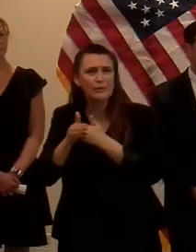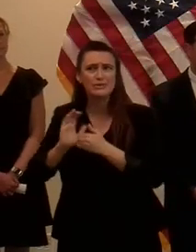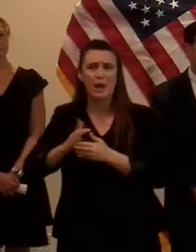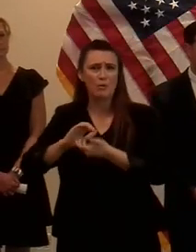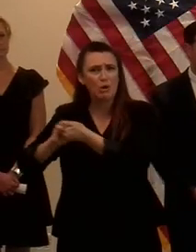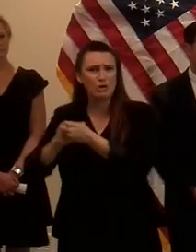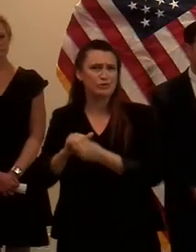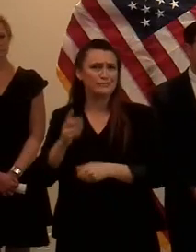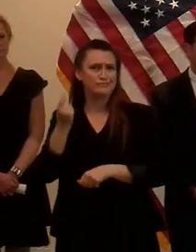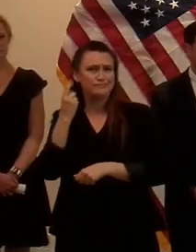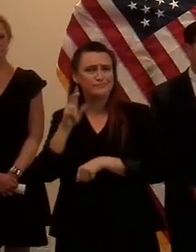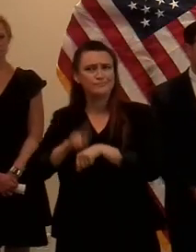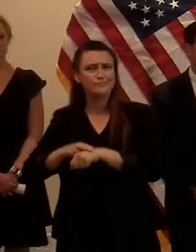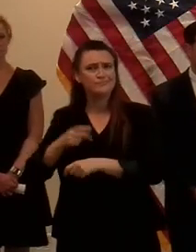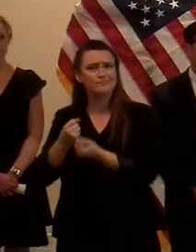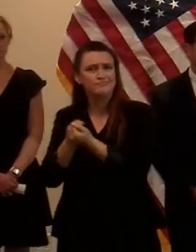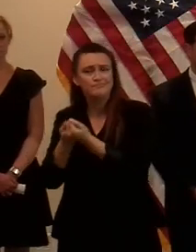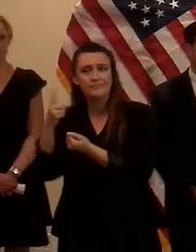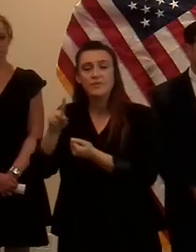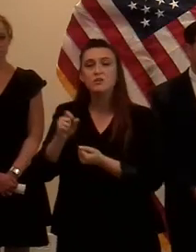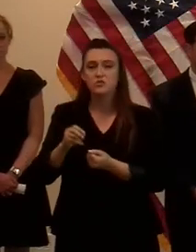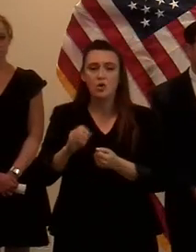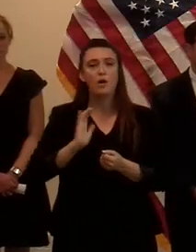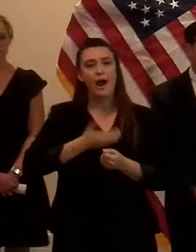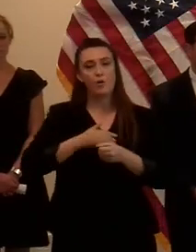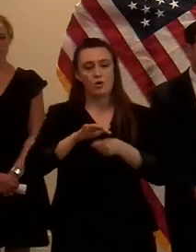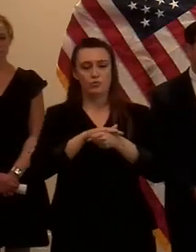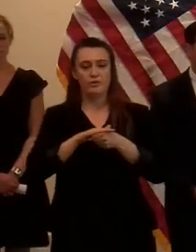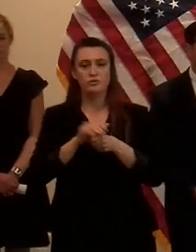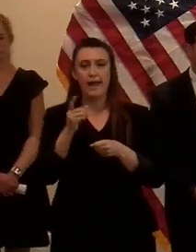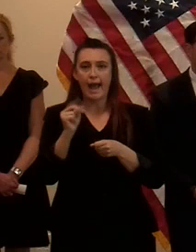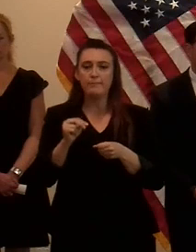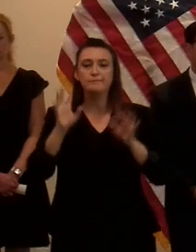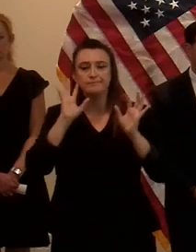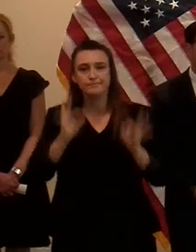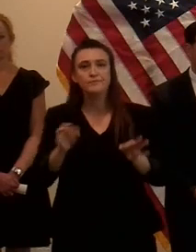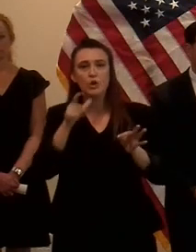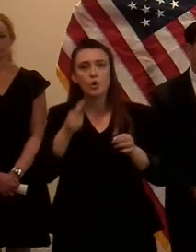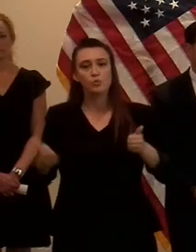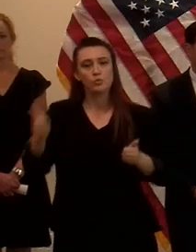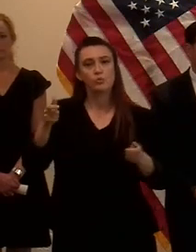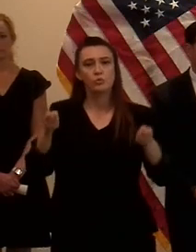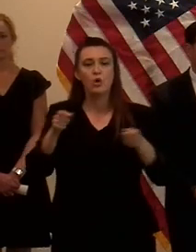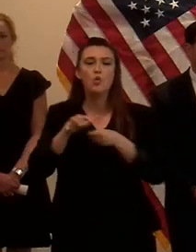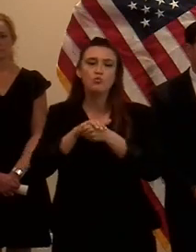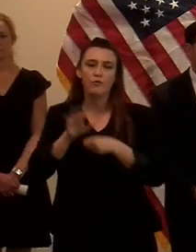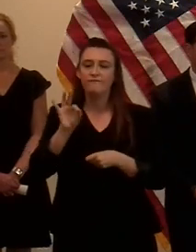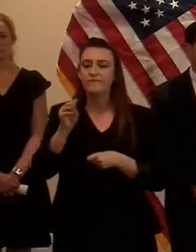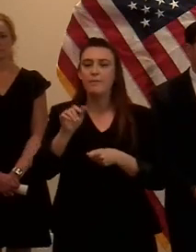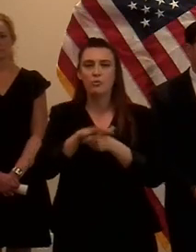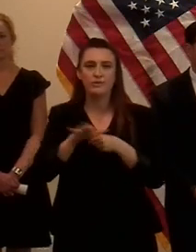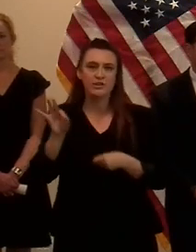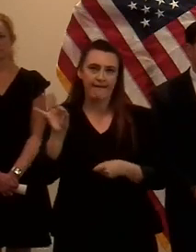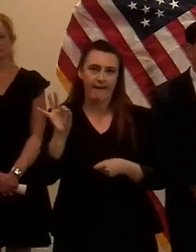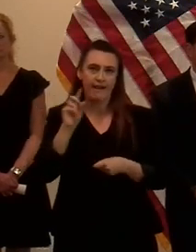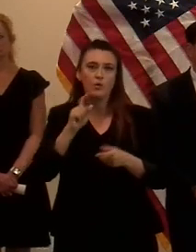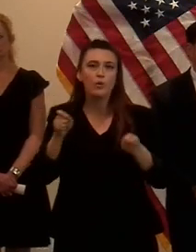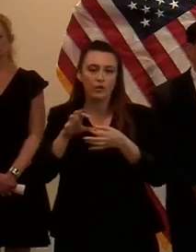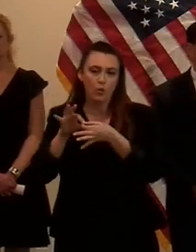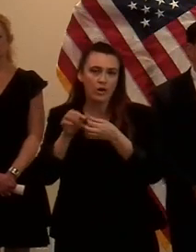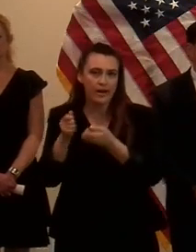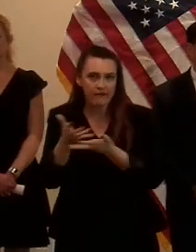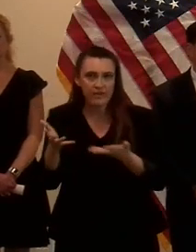the regional administrator, Mr. Robert Fenton, to have Region 9 take the lead in coordinating all those resource requests, working with